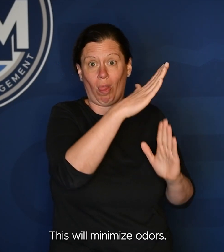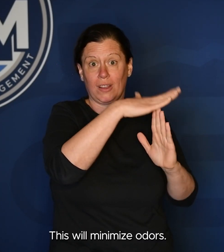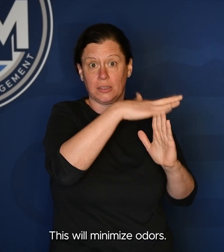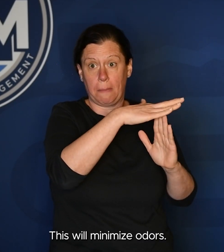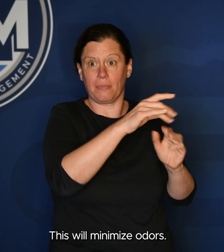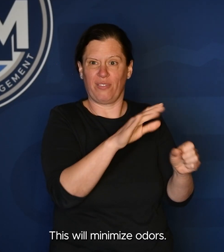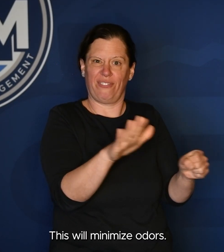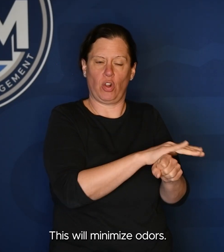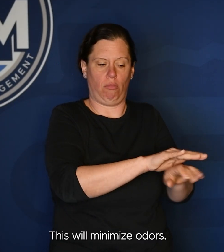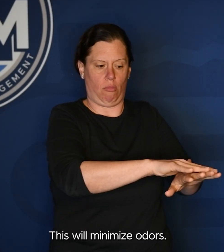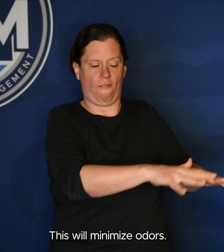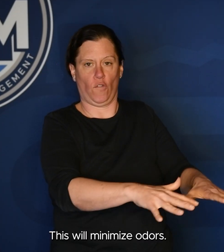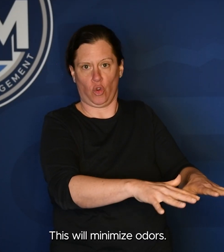This will minimize odors.